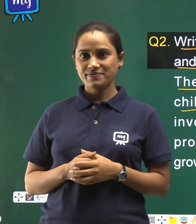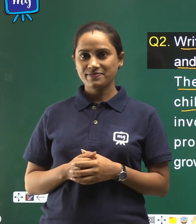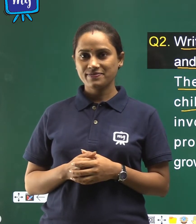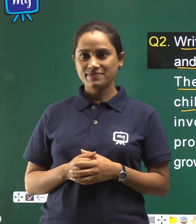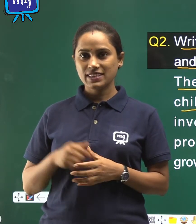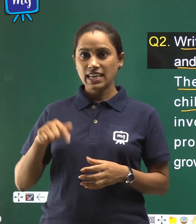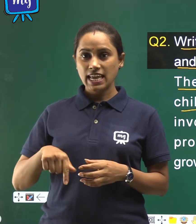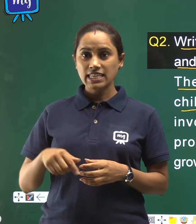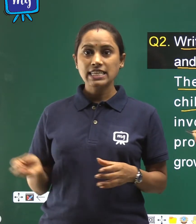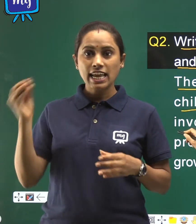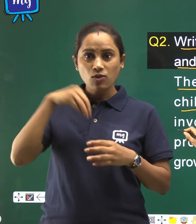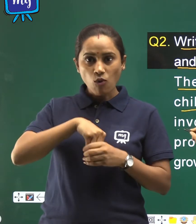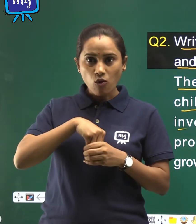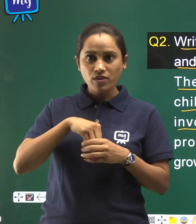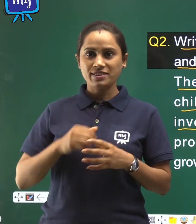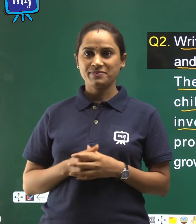is involved